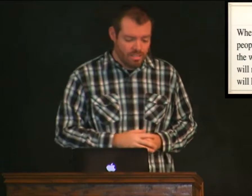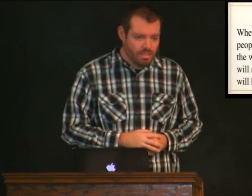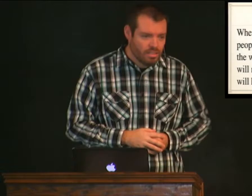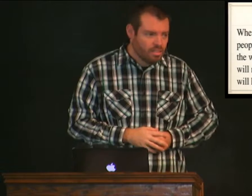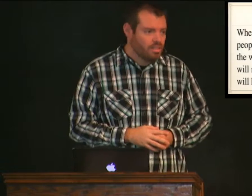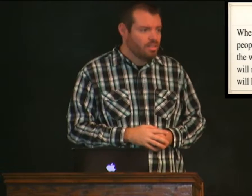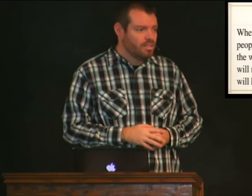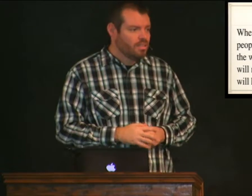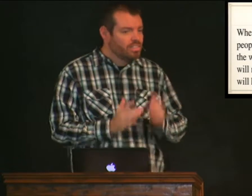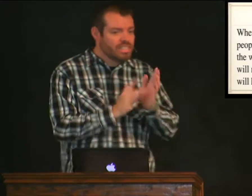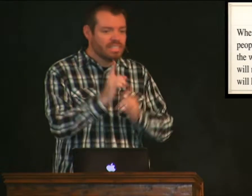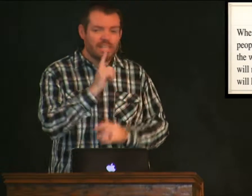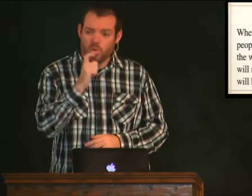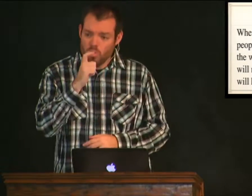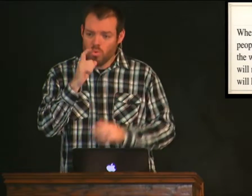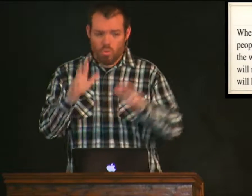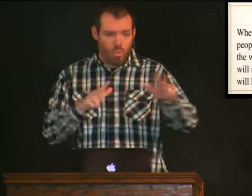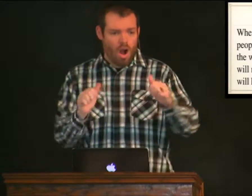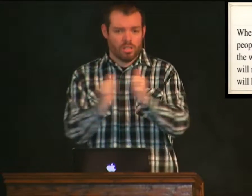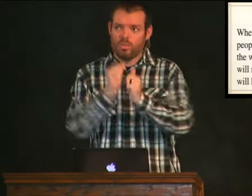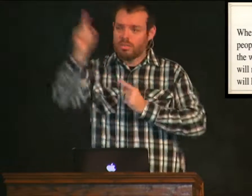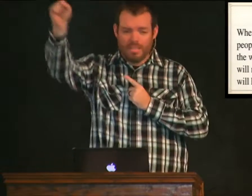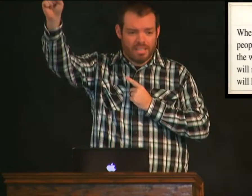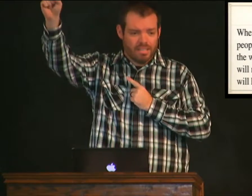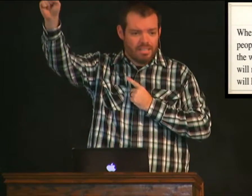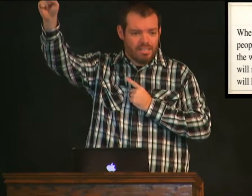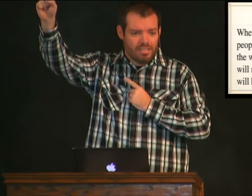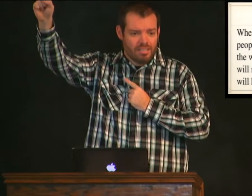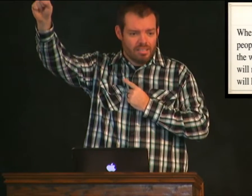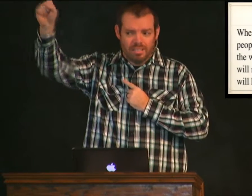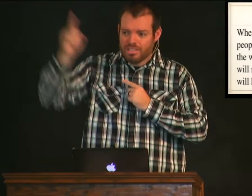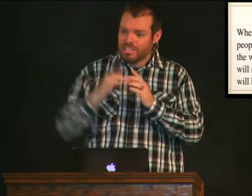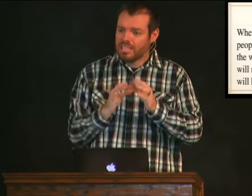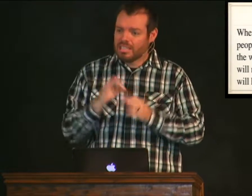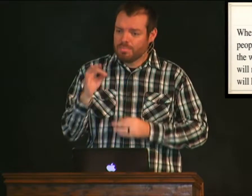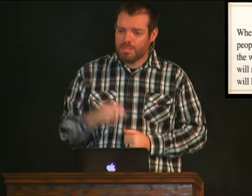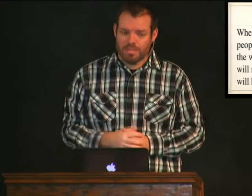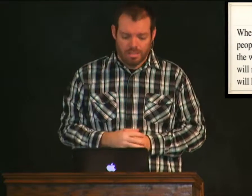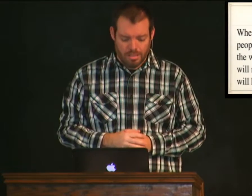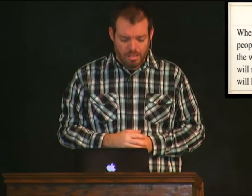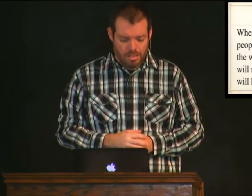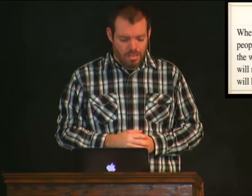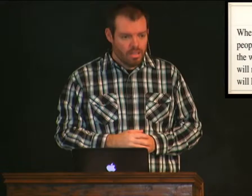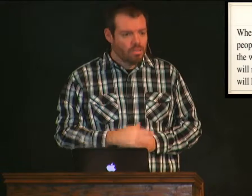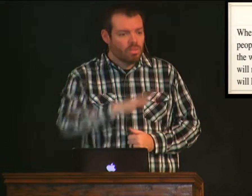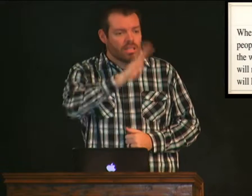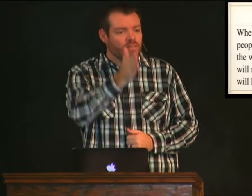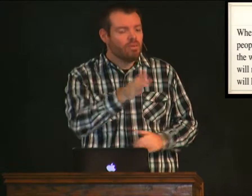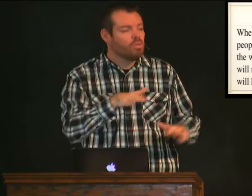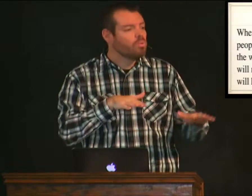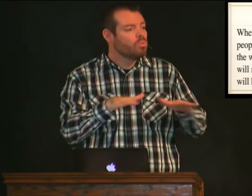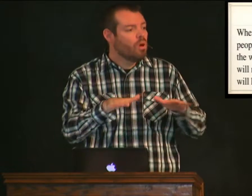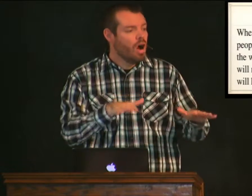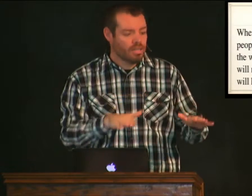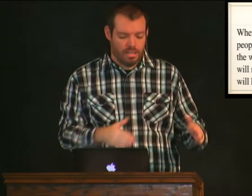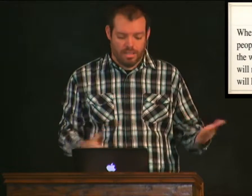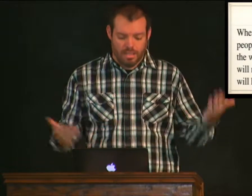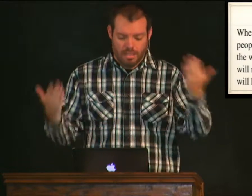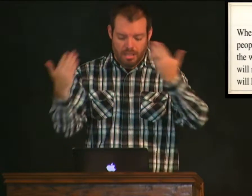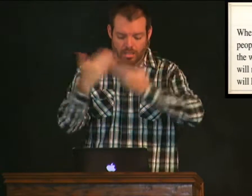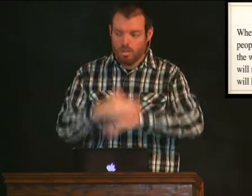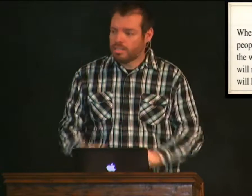us. Jesus said, who walks with me? She said, the Spirit will never